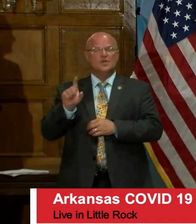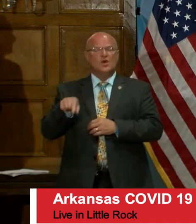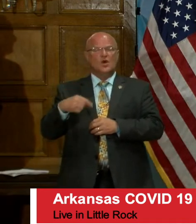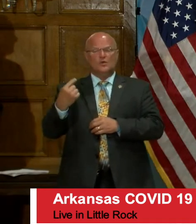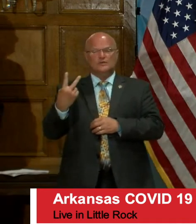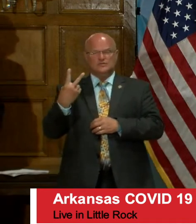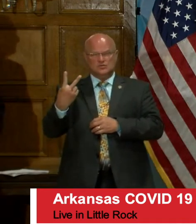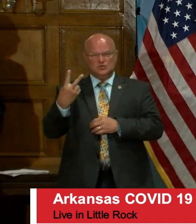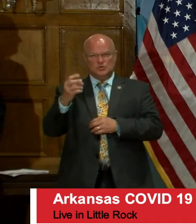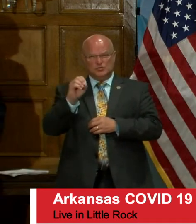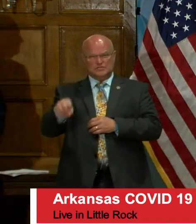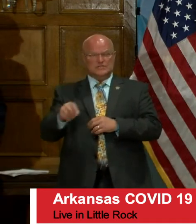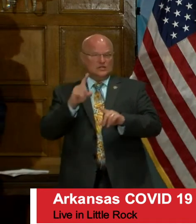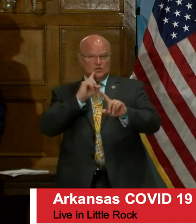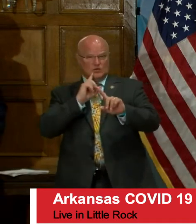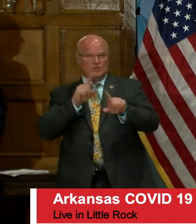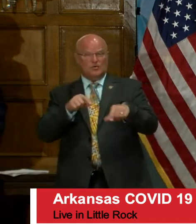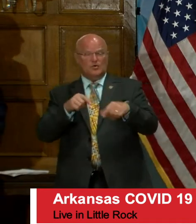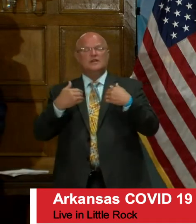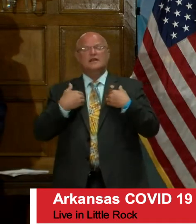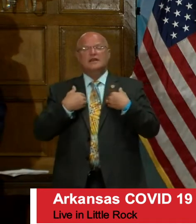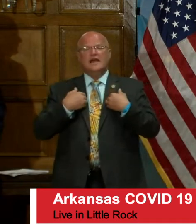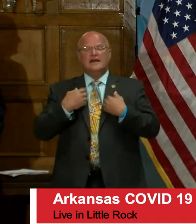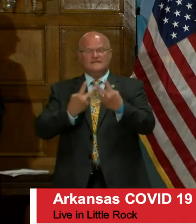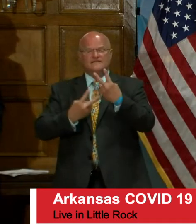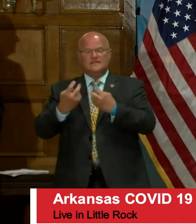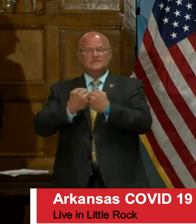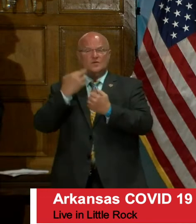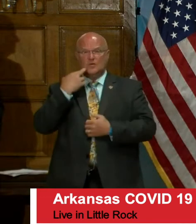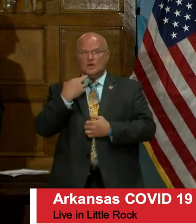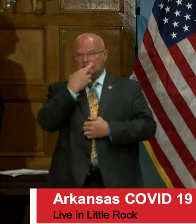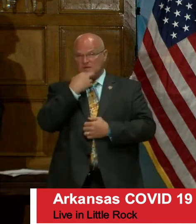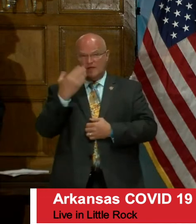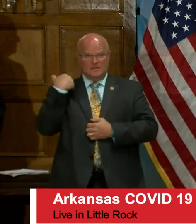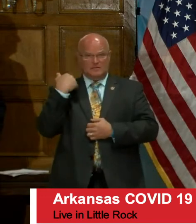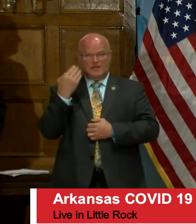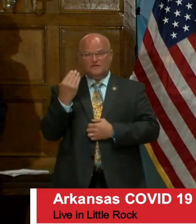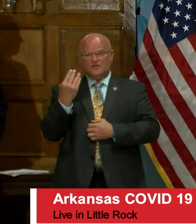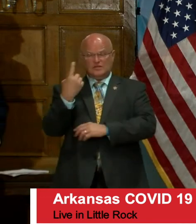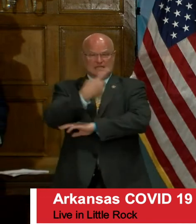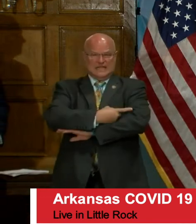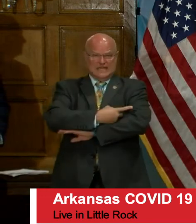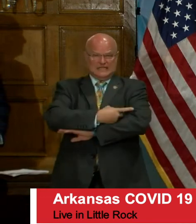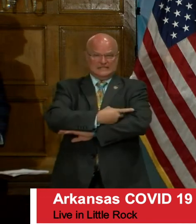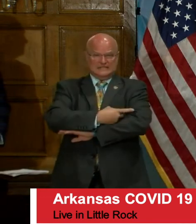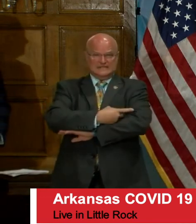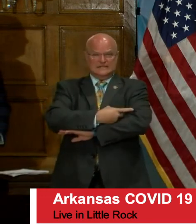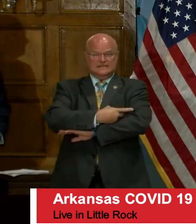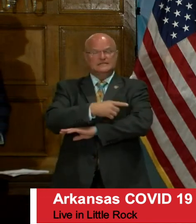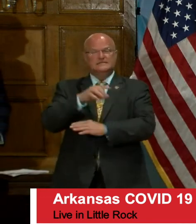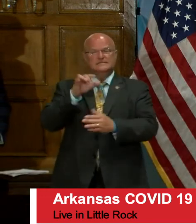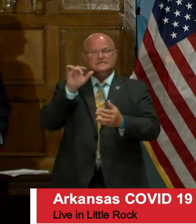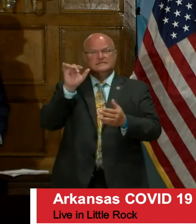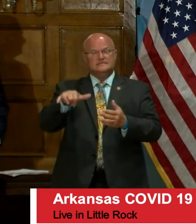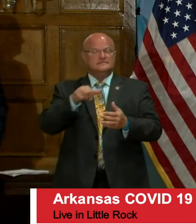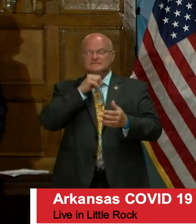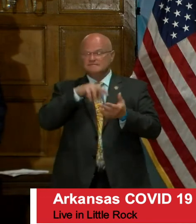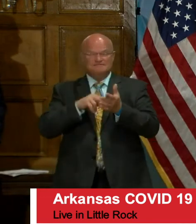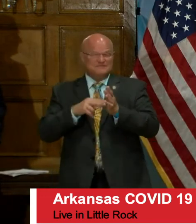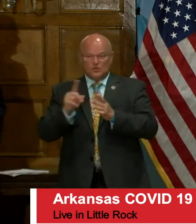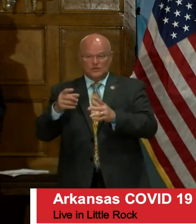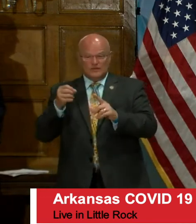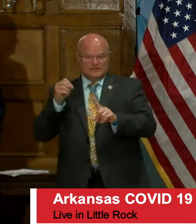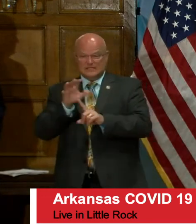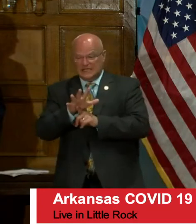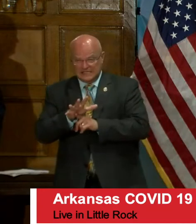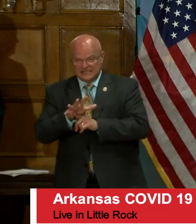only 2% of them reported having visited a restaurant in the previous 14 days. And of those, that doesn't mean that that's where